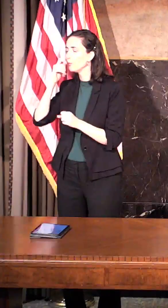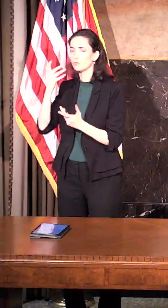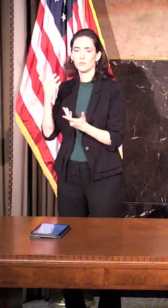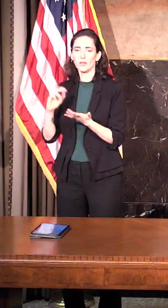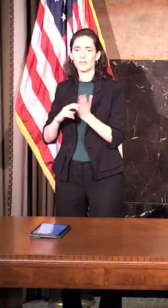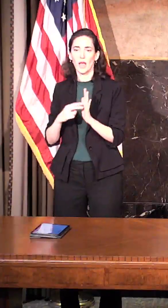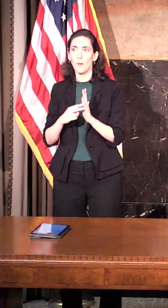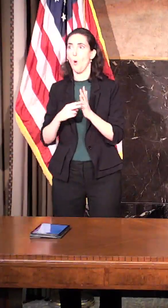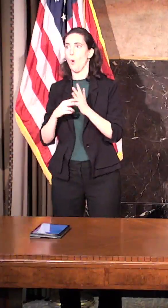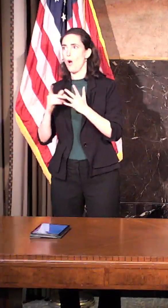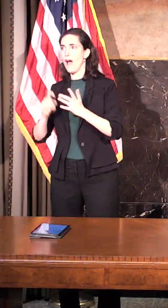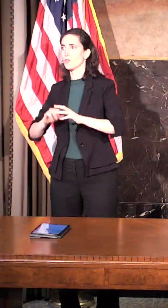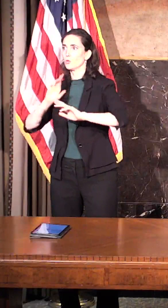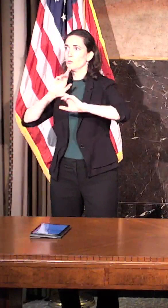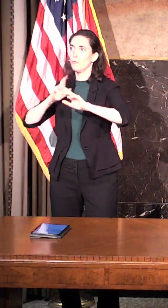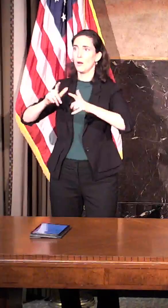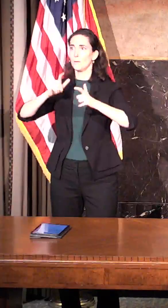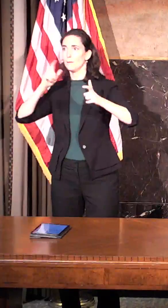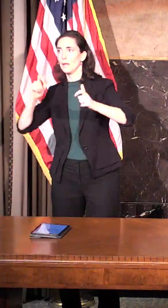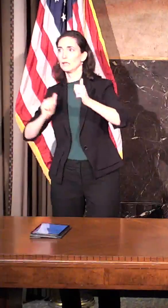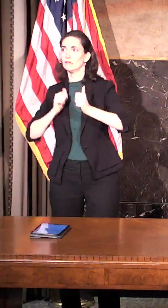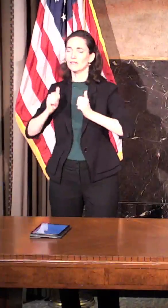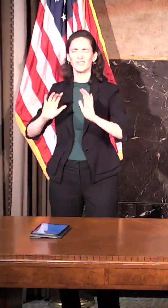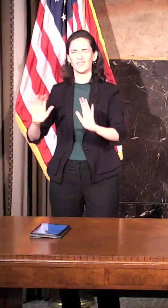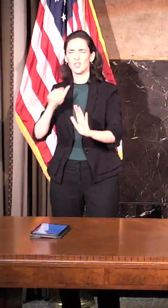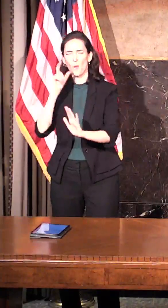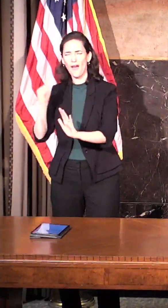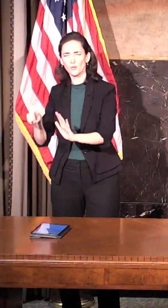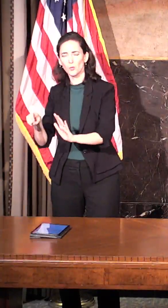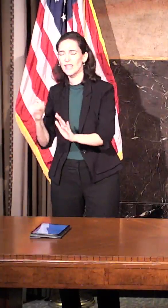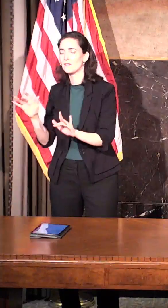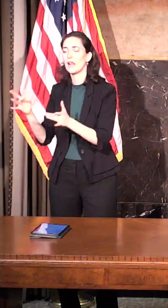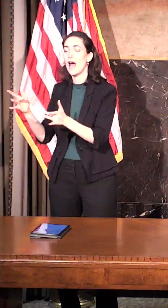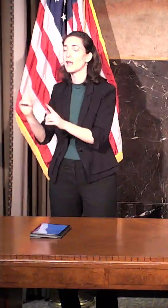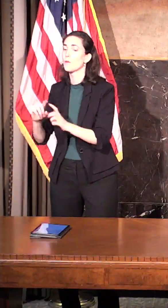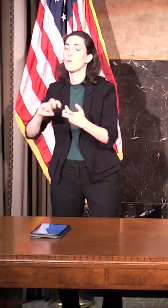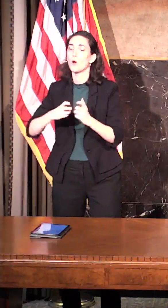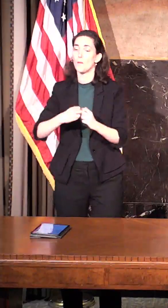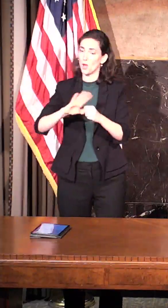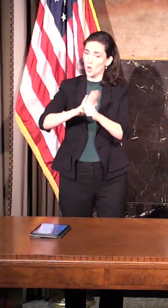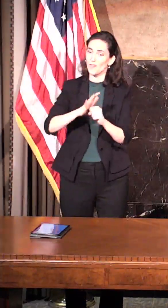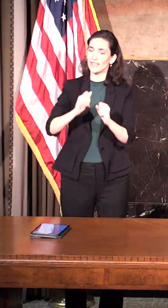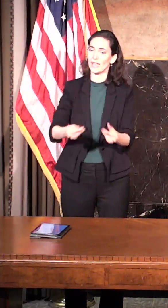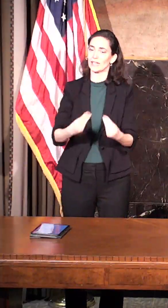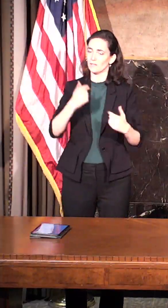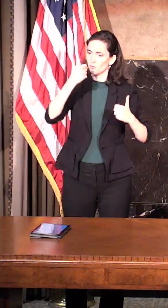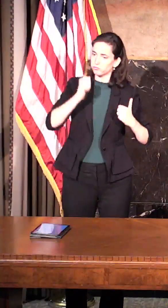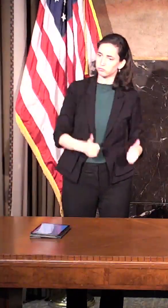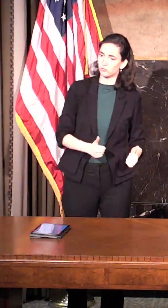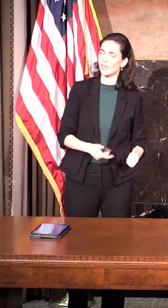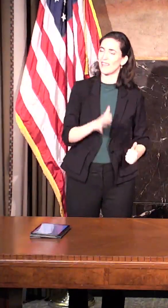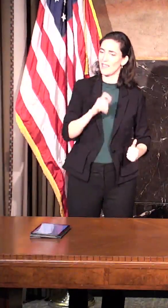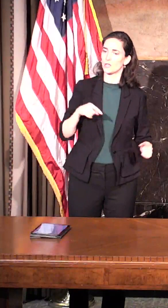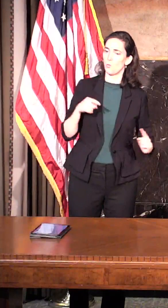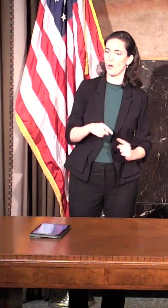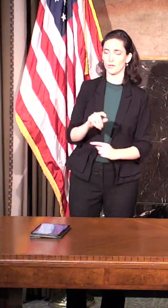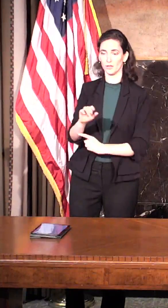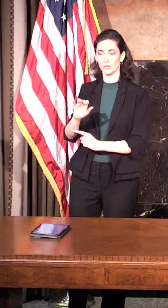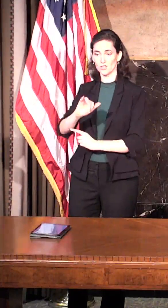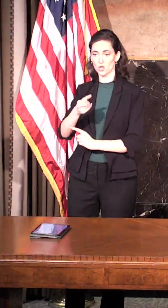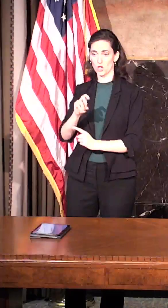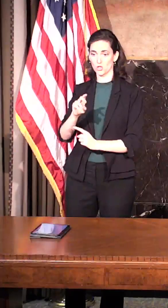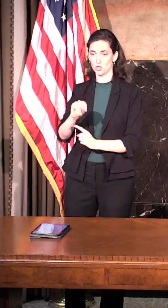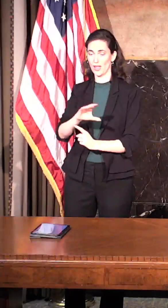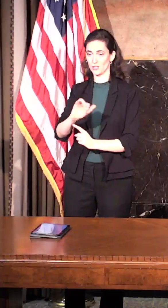So very good vaccine. Again, one shot is great, and don't pass up the opportunity. If someone has the opportunity to get